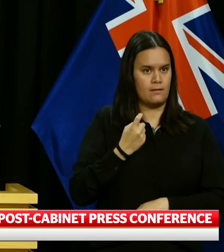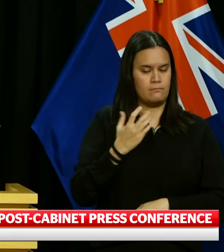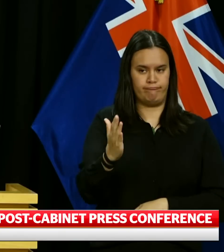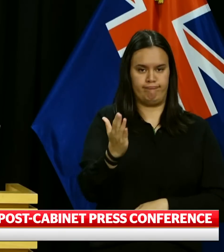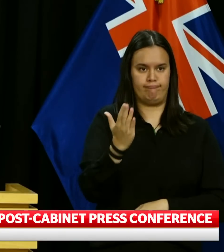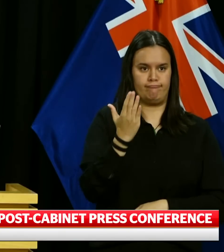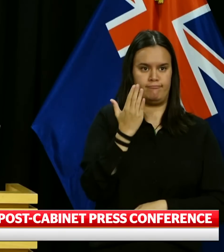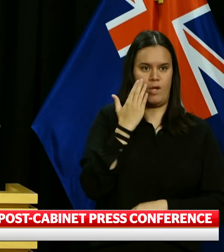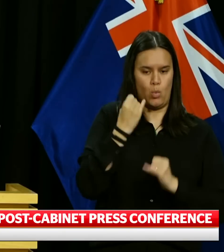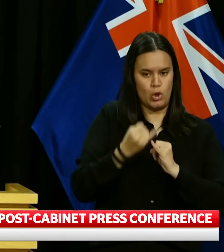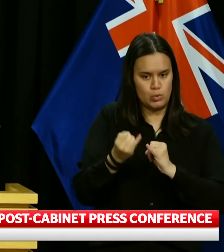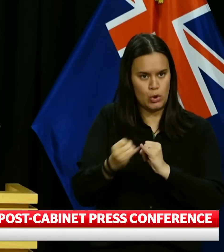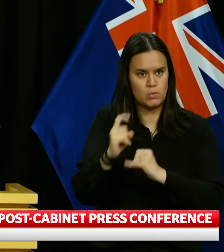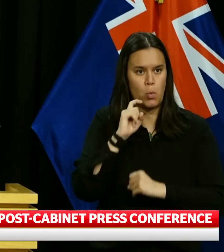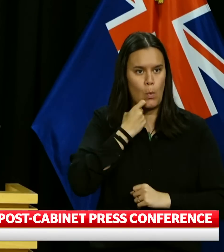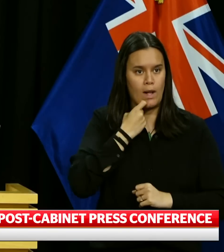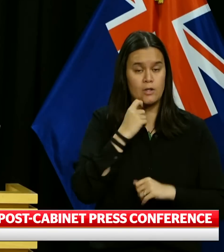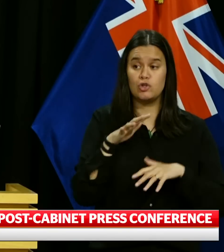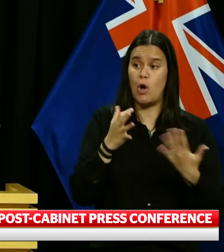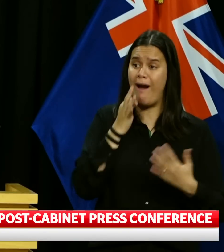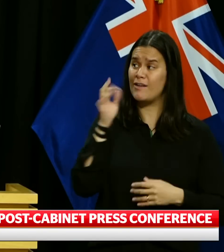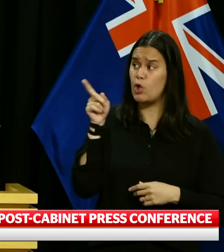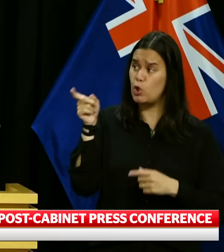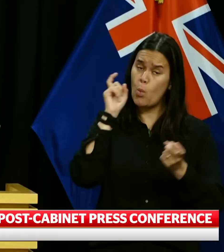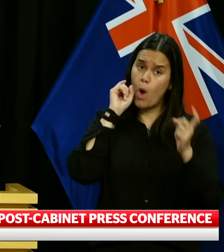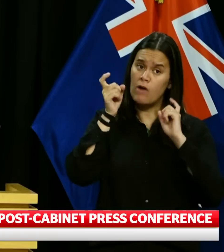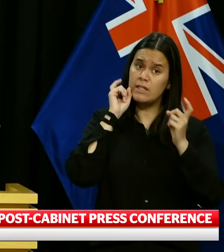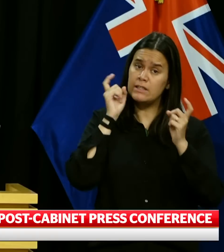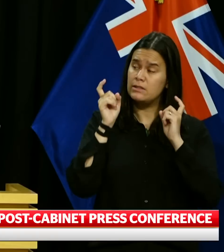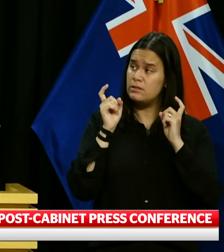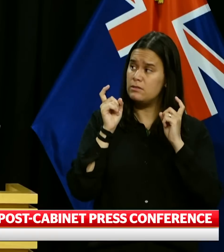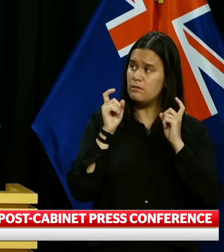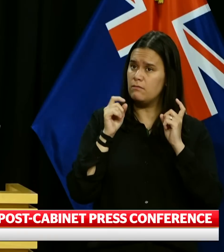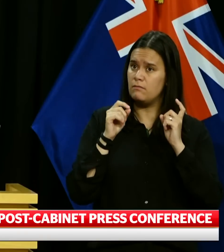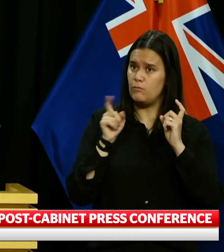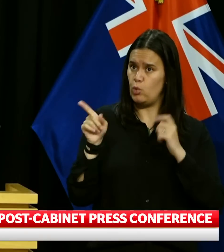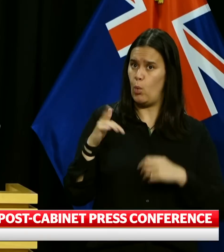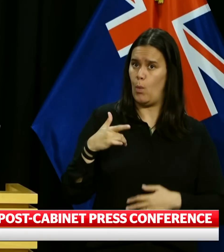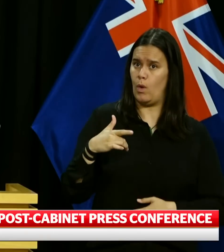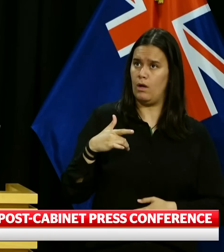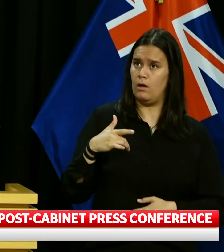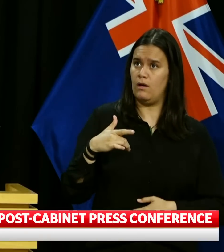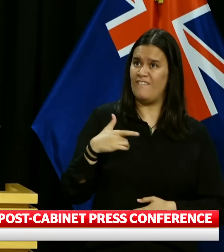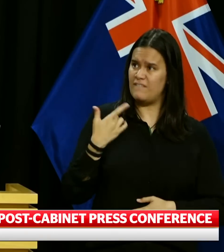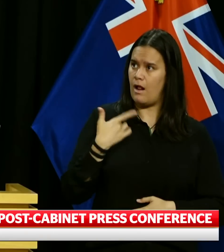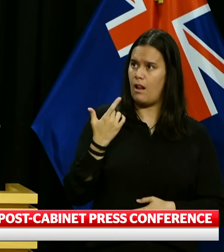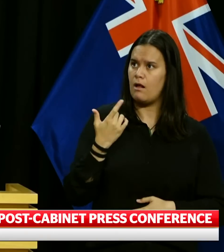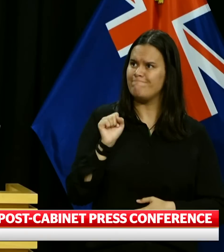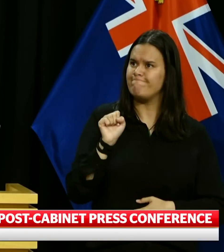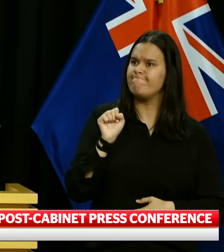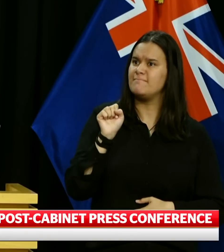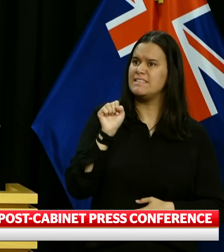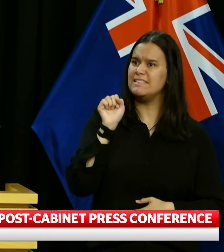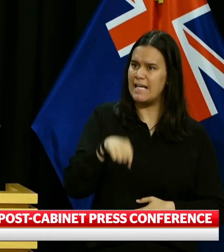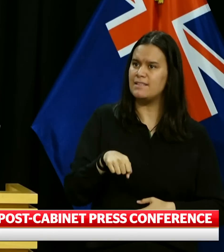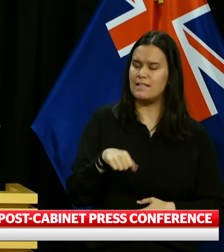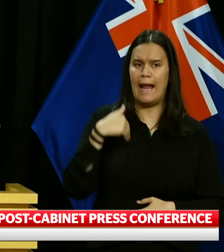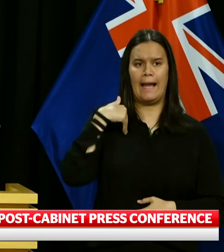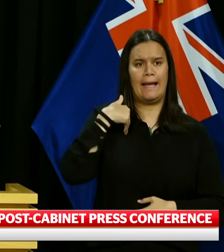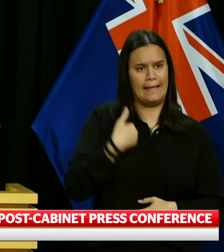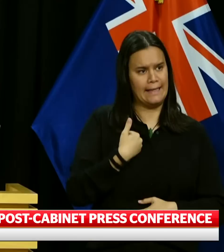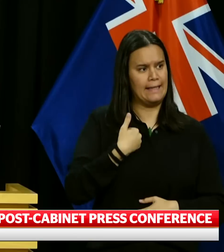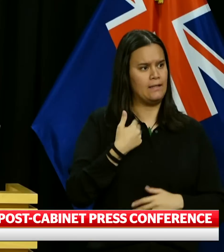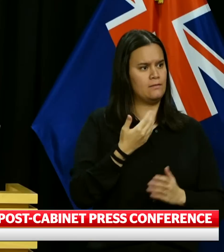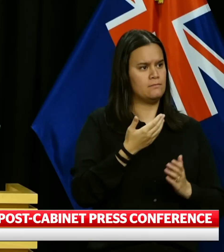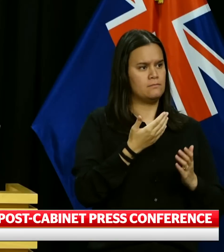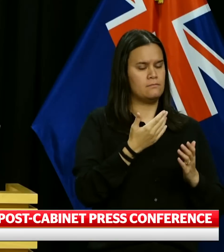How concerned are you about that? And I guess does that not reinforce the need to really get together as